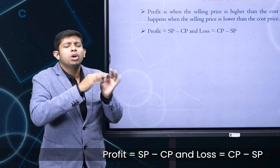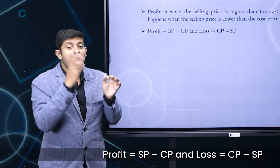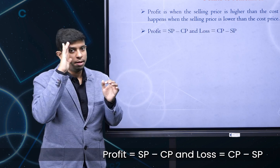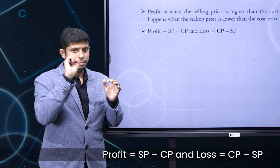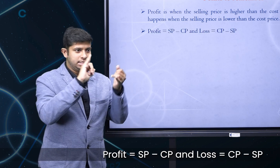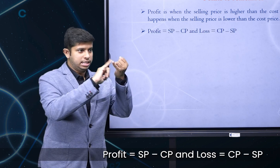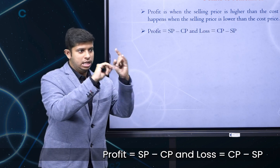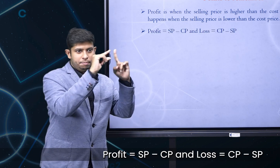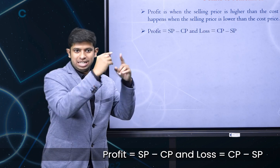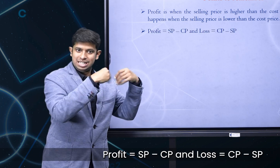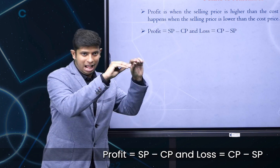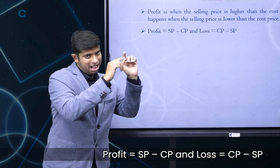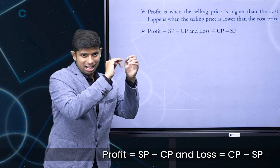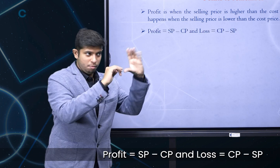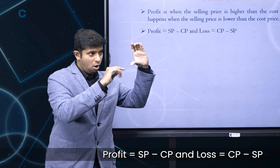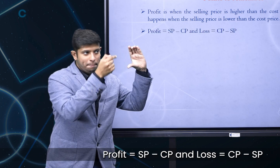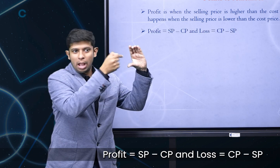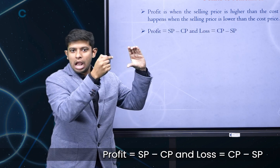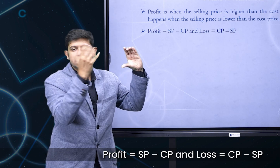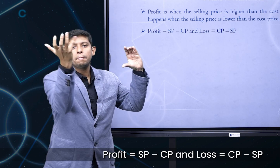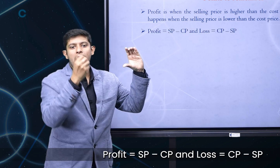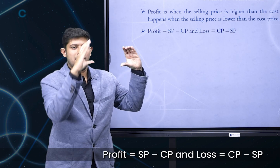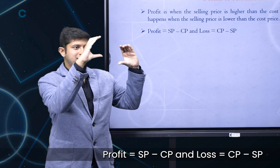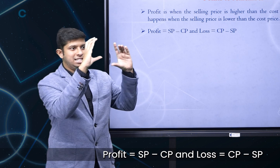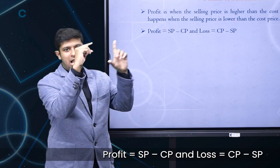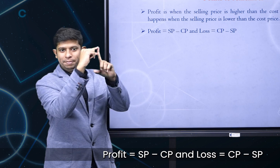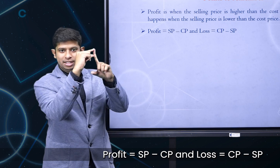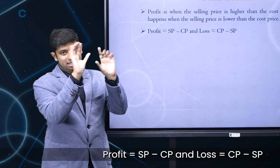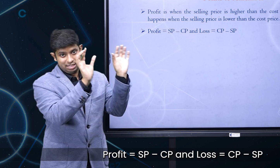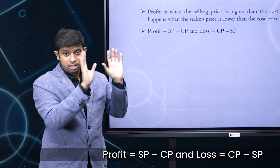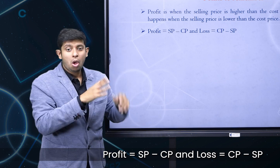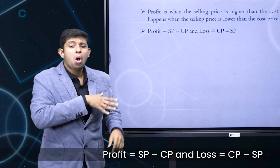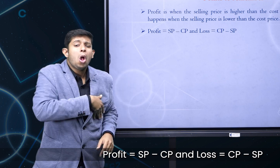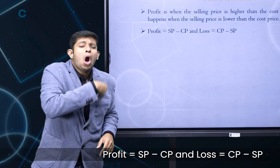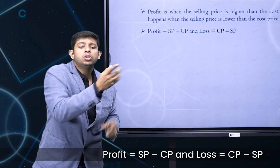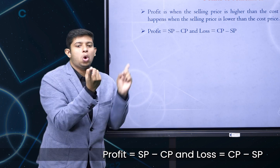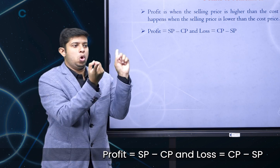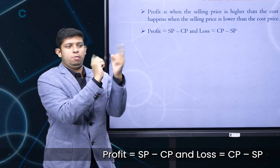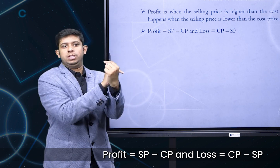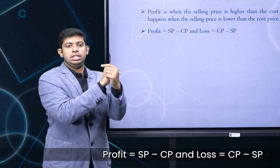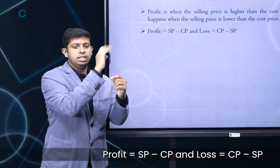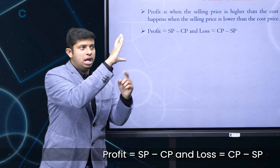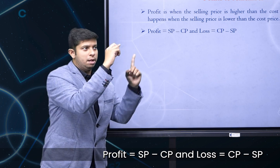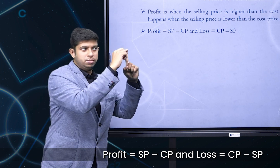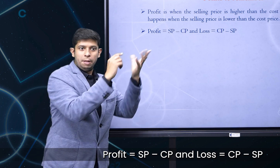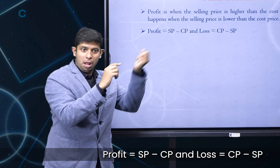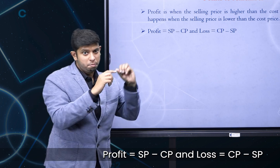Profit equals to selling price minus cost price, and loss equals to cost price minus selling price.